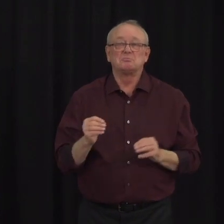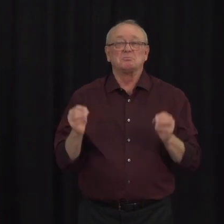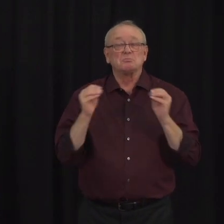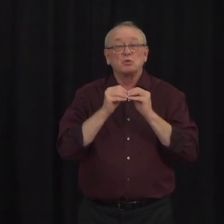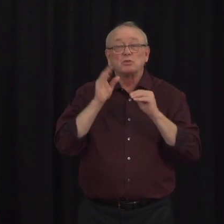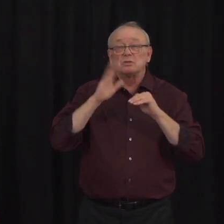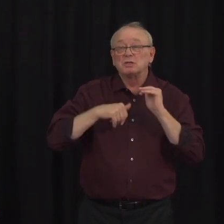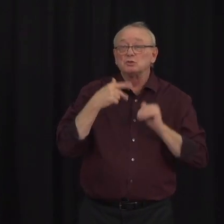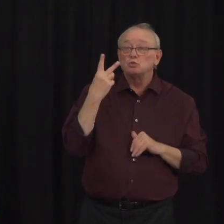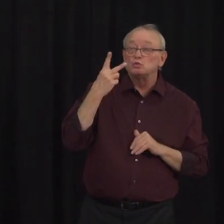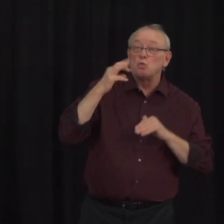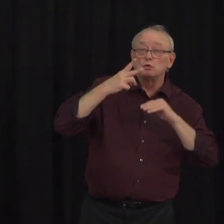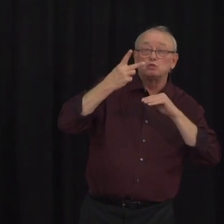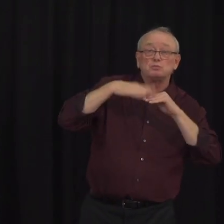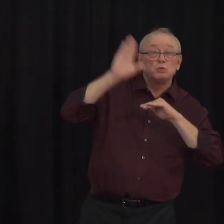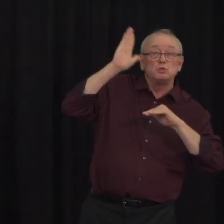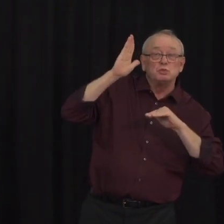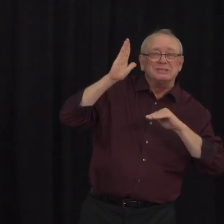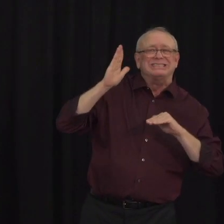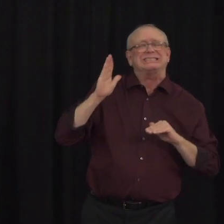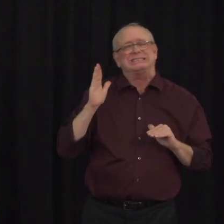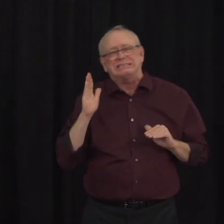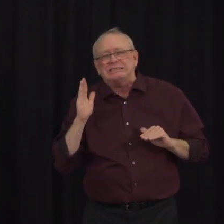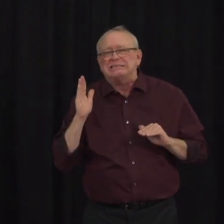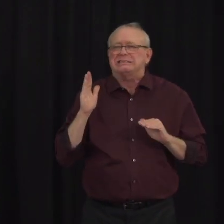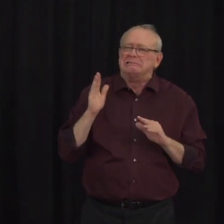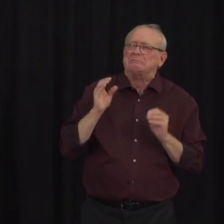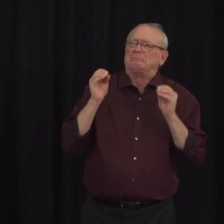so changes the approach that we need to take.